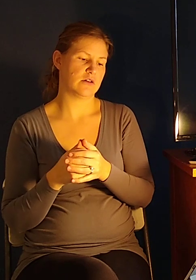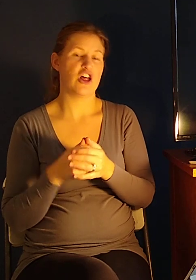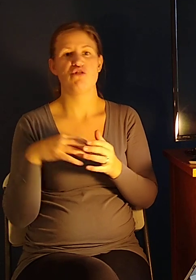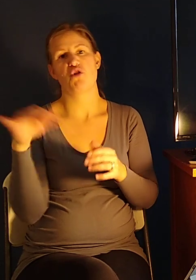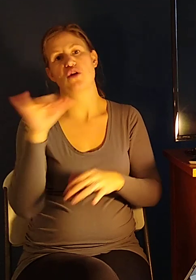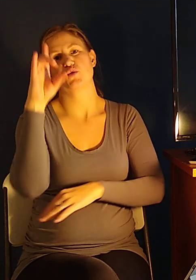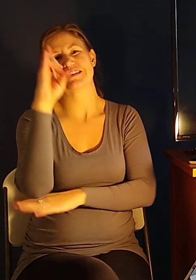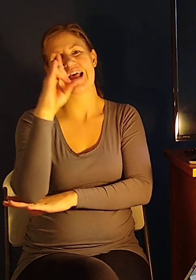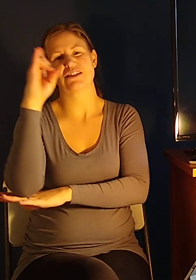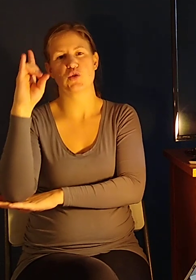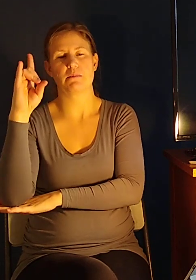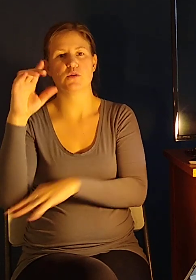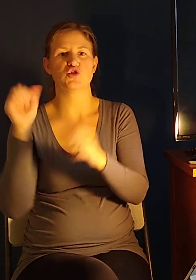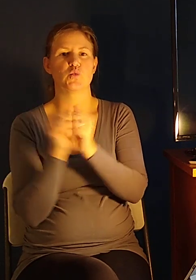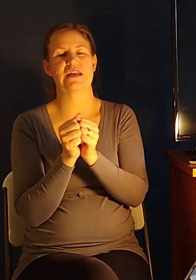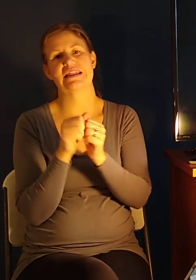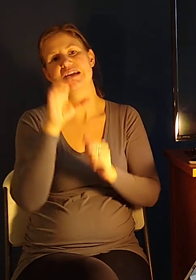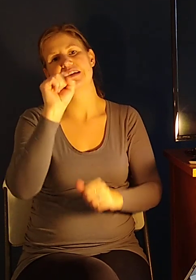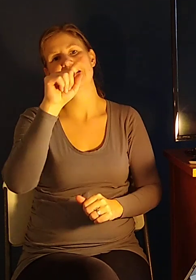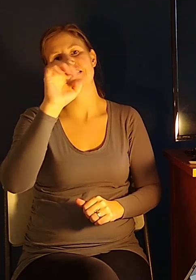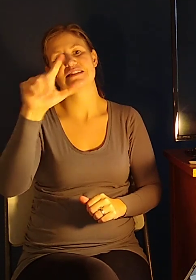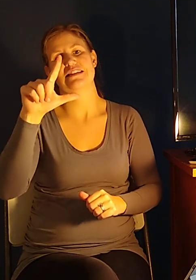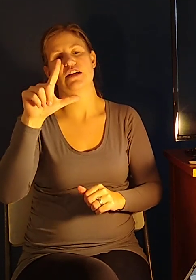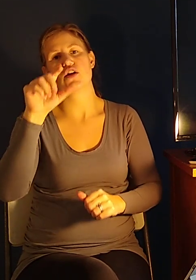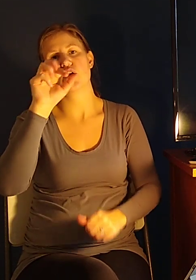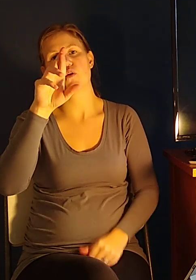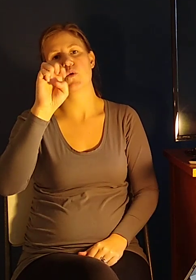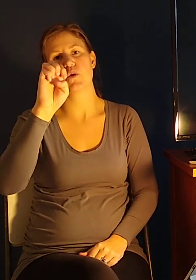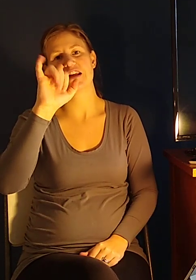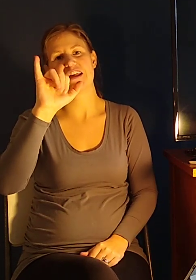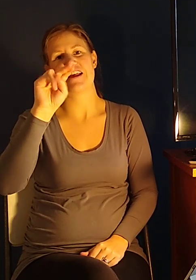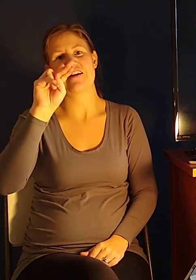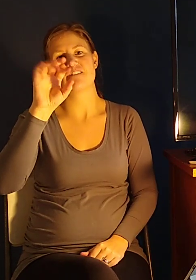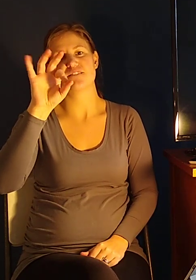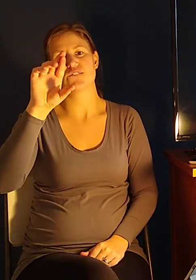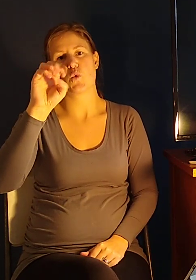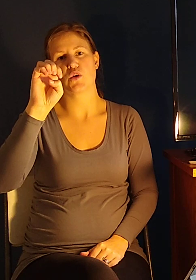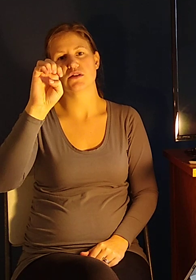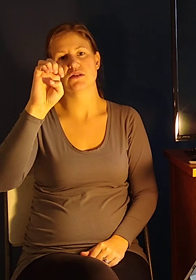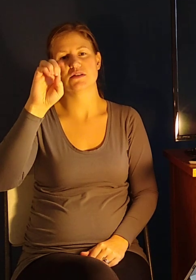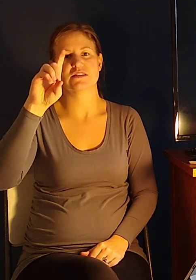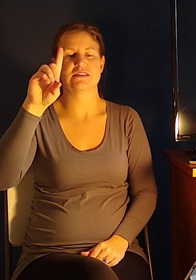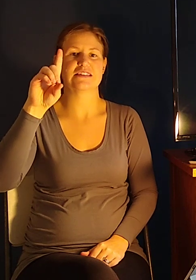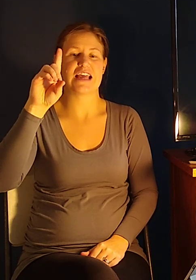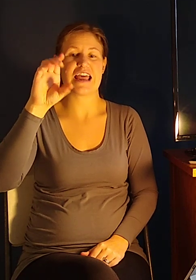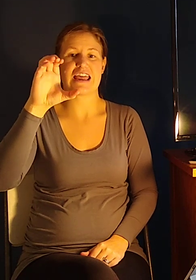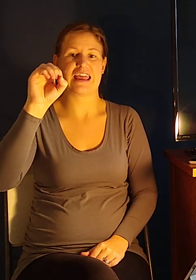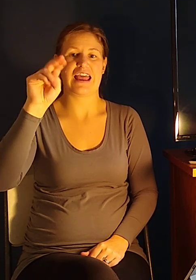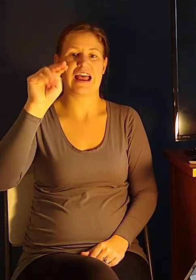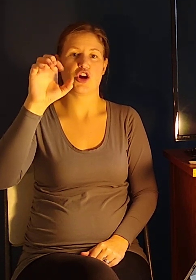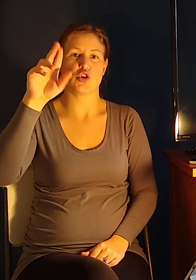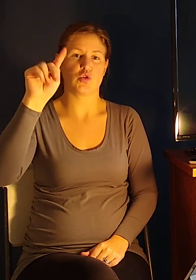skyscrapers with steel reinforced concrete. And then just a couple of things to show you